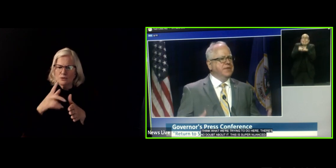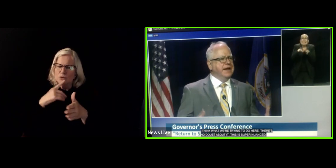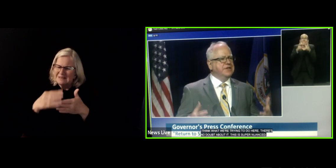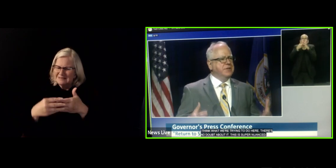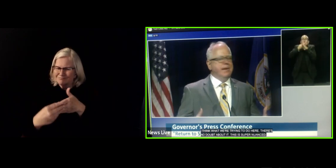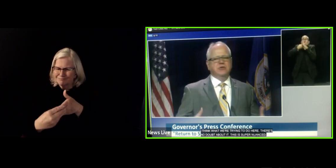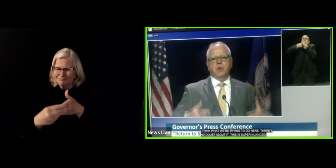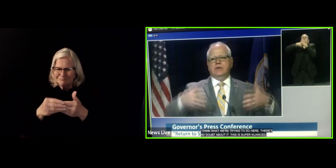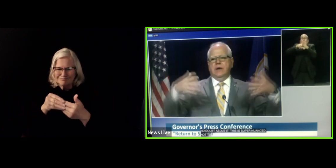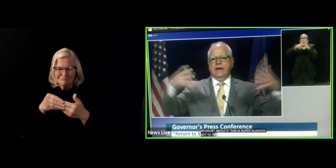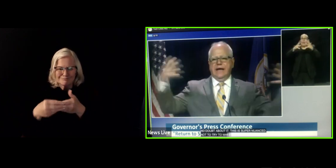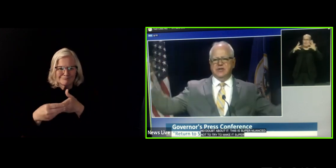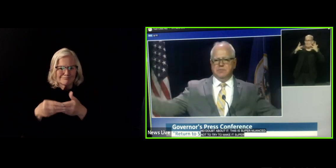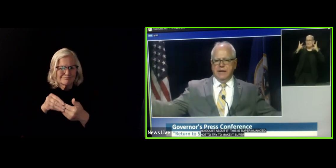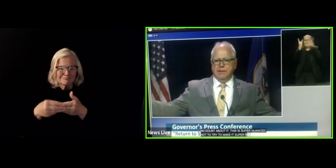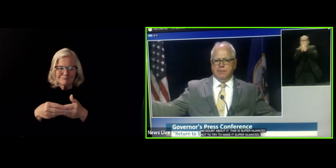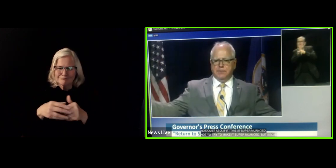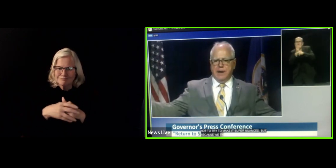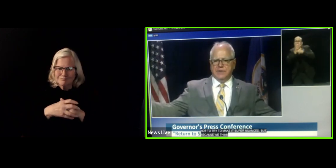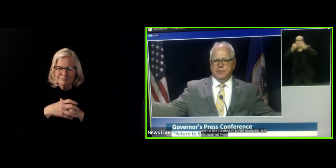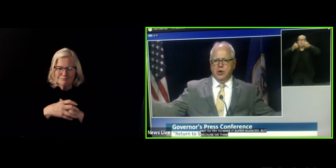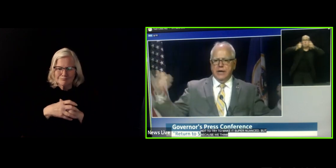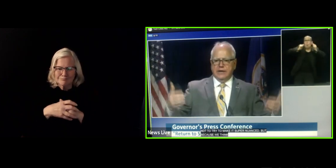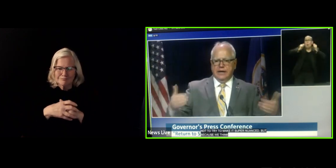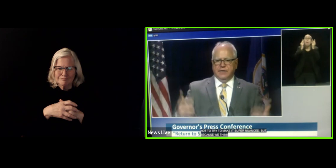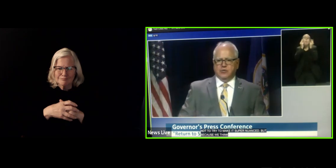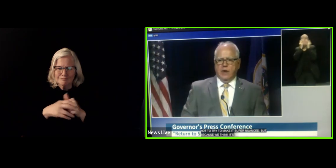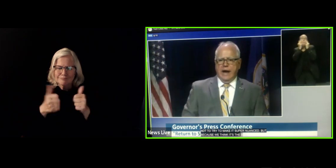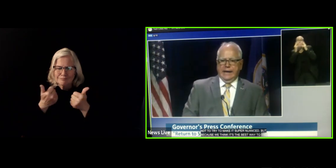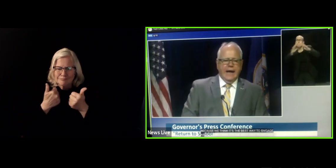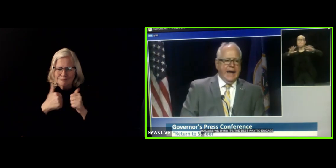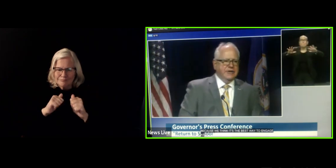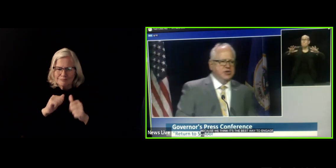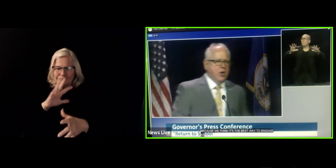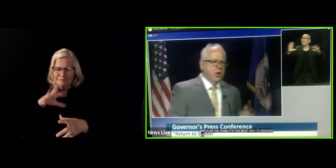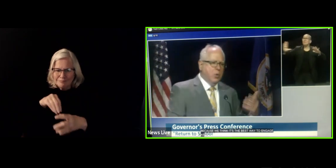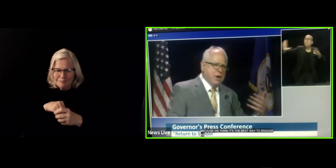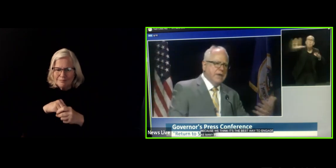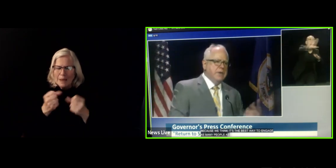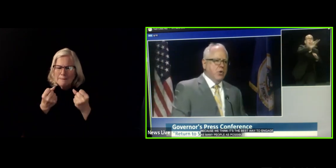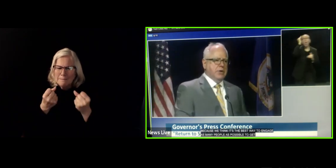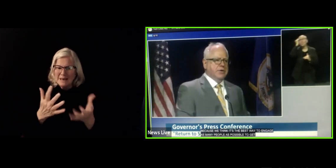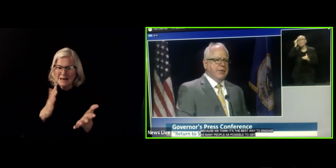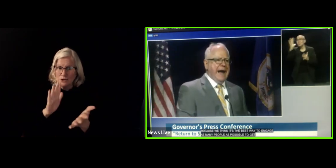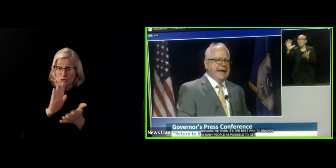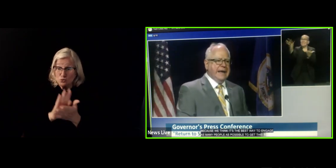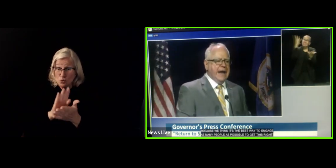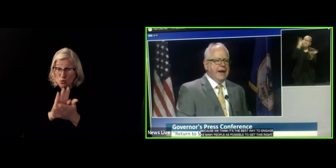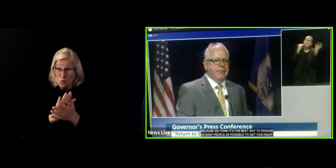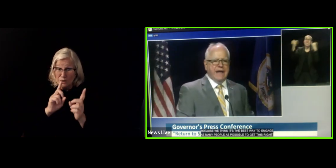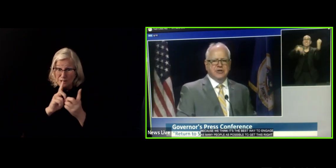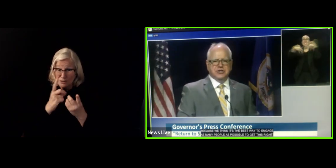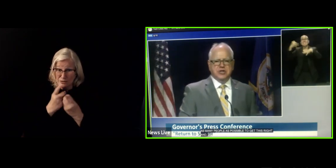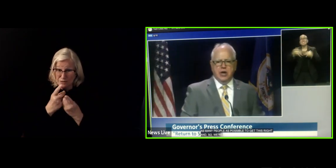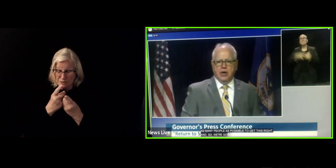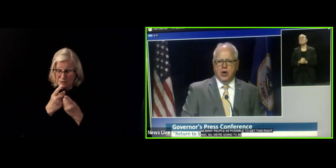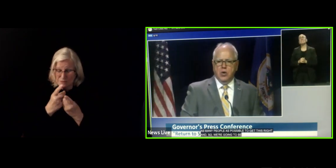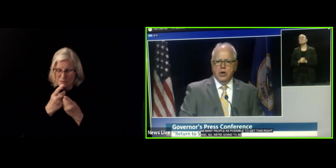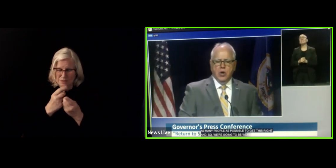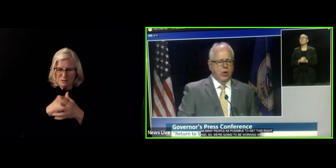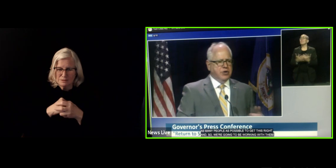we think it's the best way to engage as many people as possible to get this right. And so we're going to be working with them. I cannot imagine a